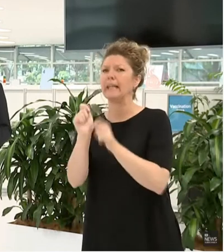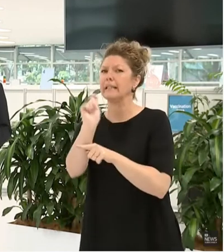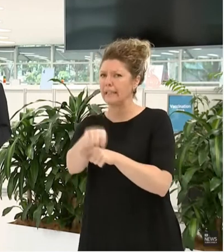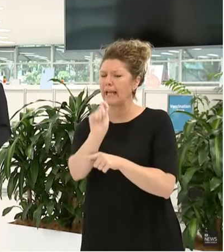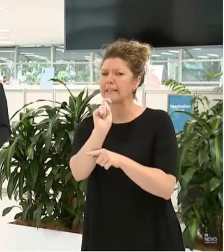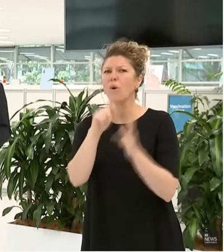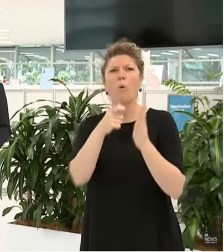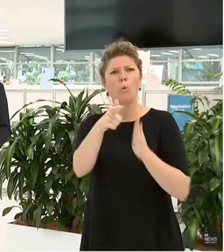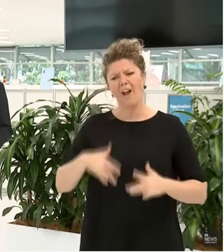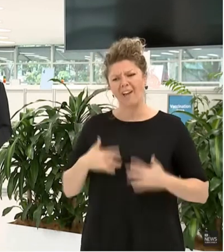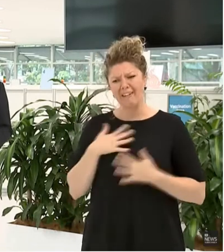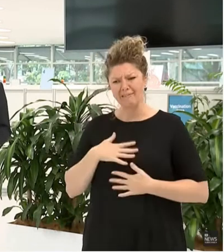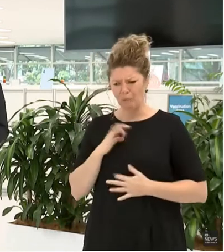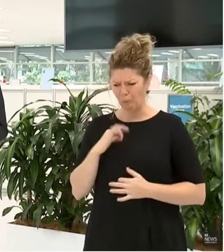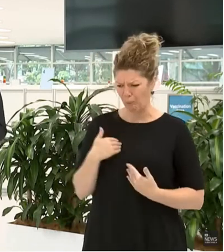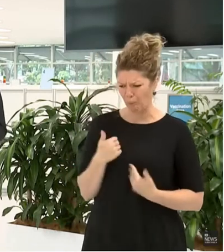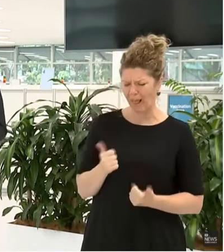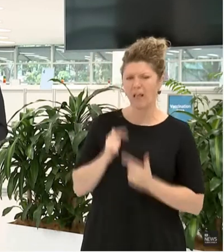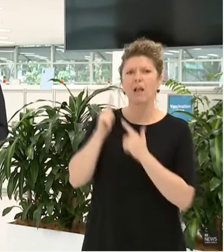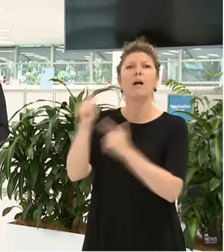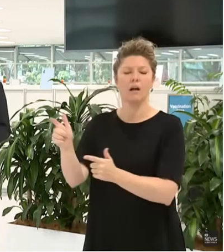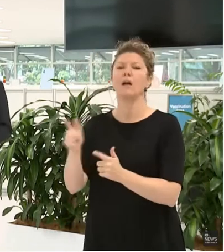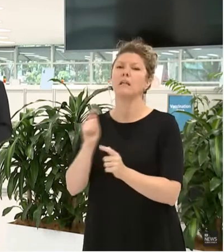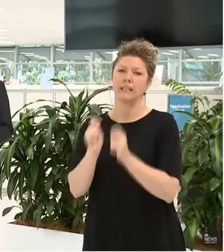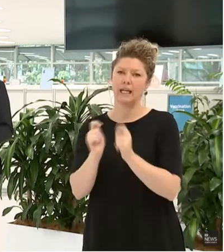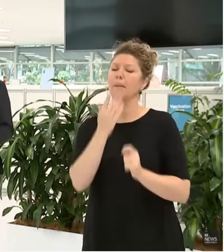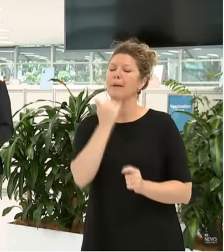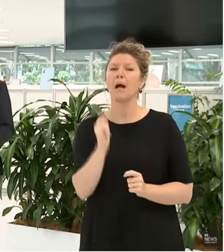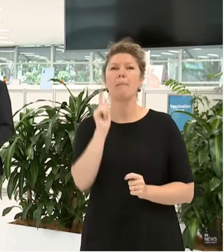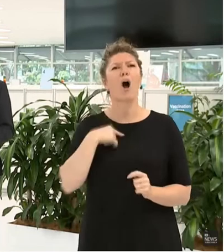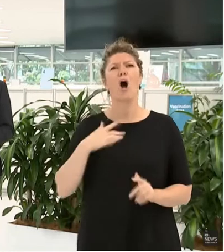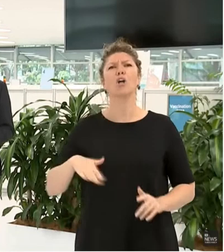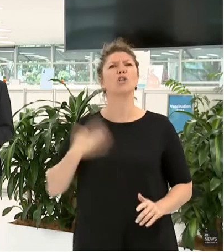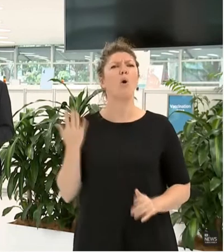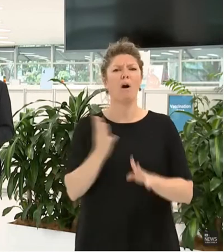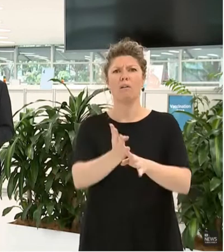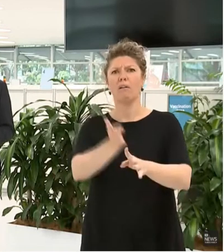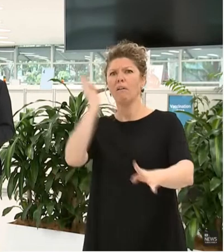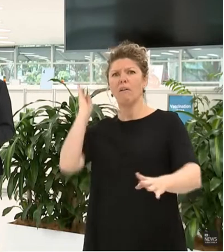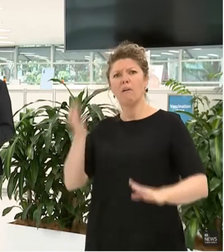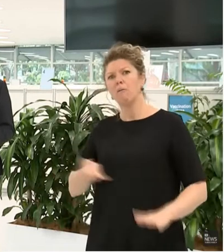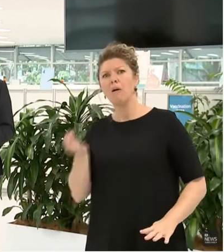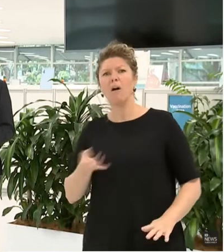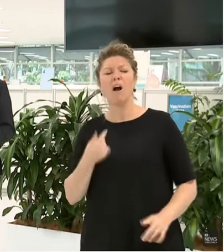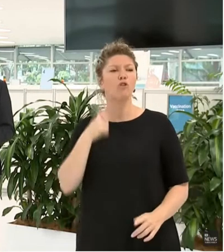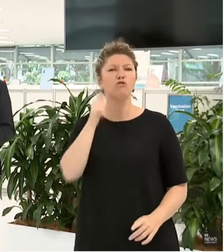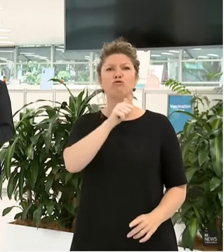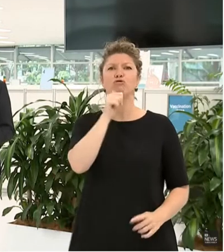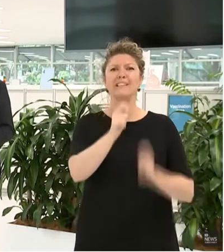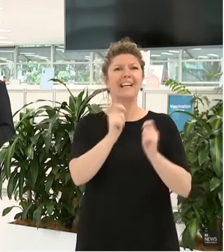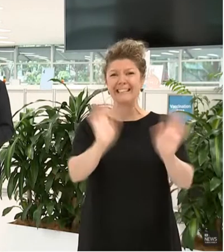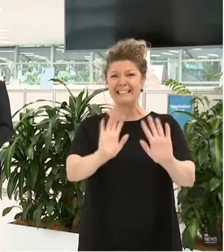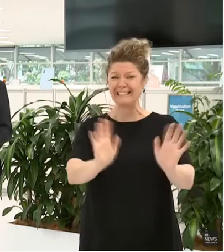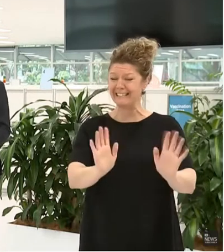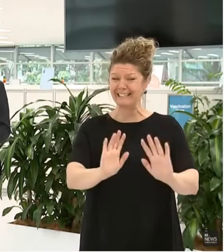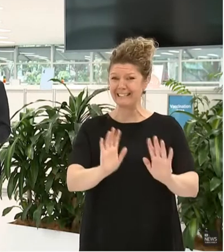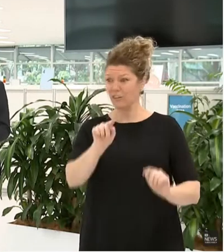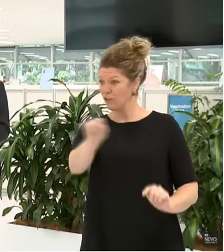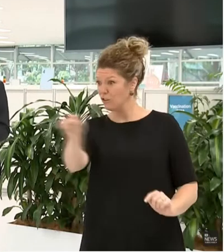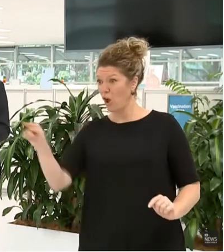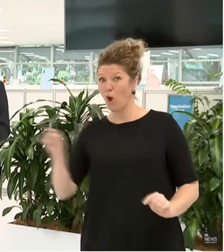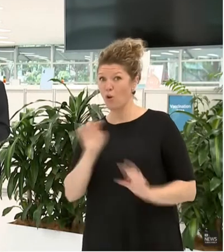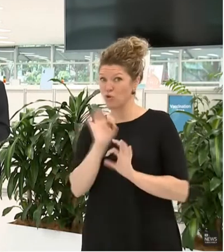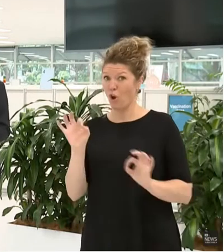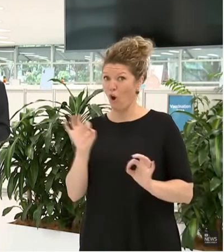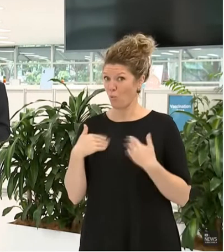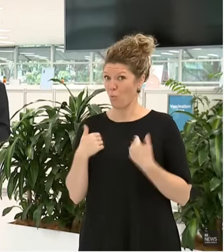Health. What we can't have are people sitting in testing queues, which takes away from people who are unwell and who